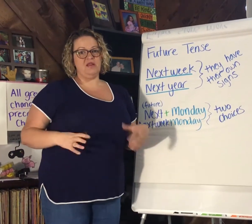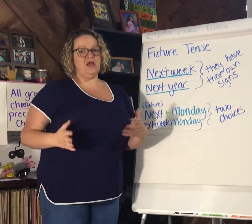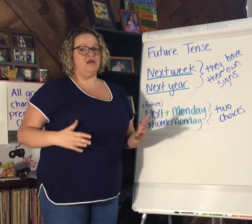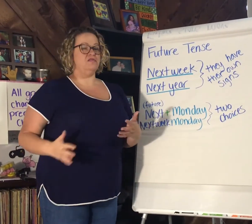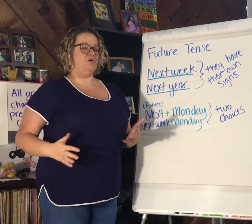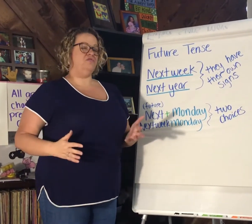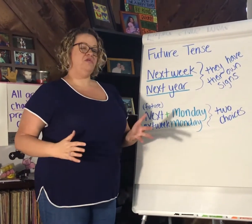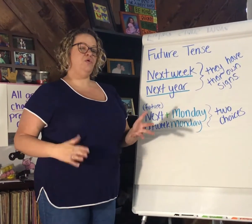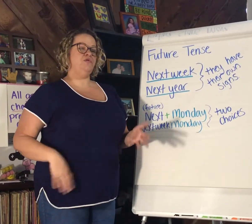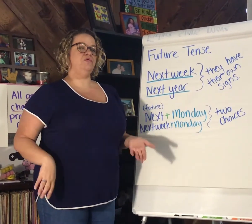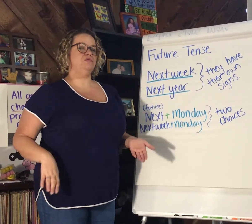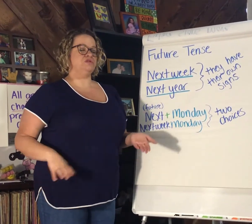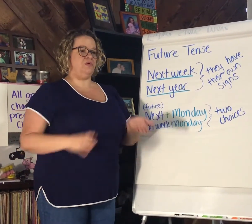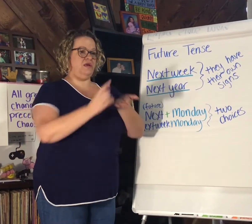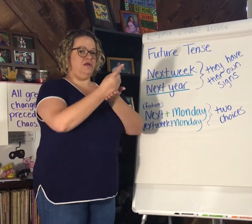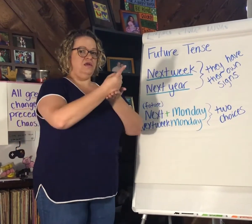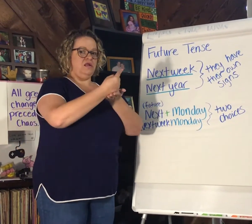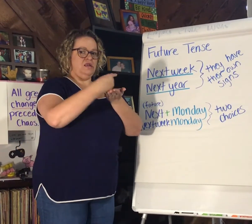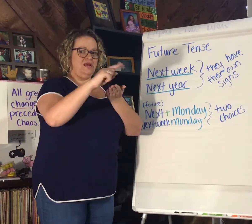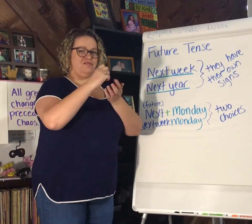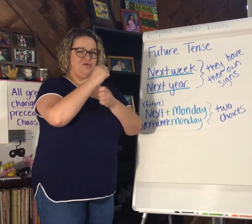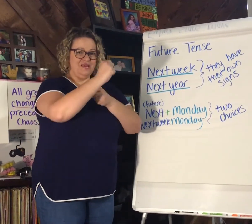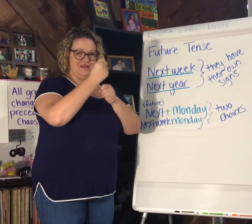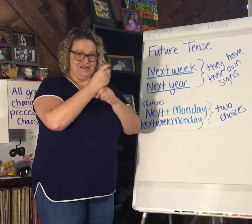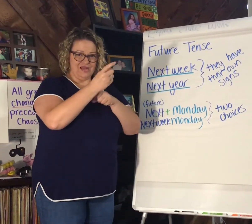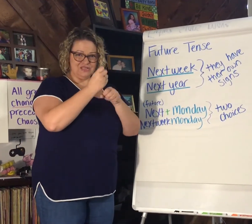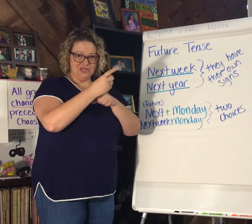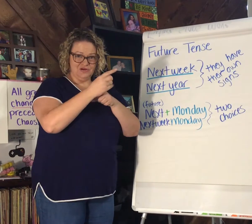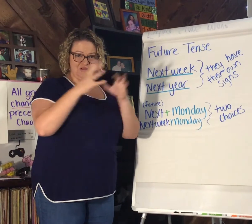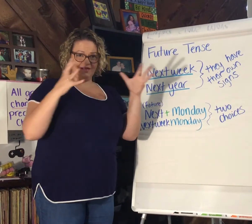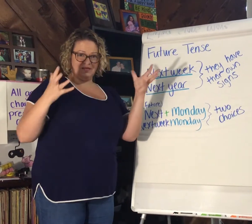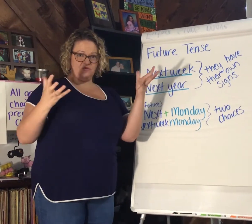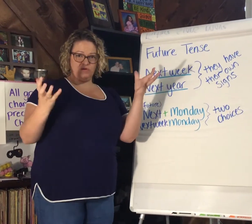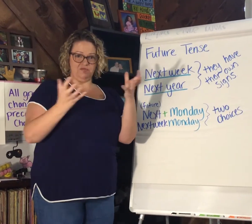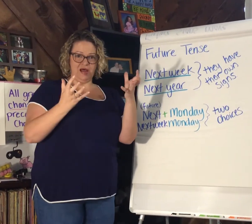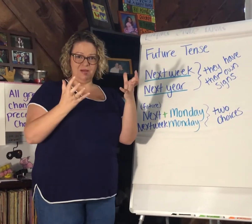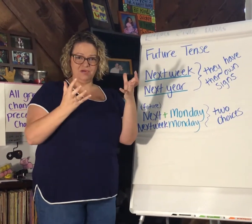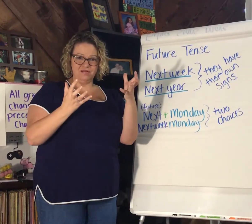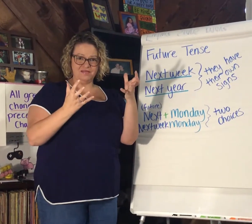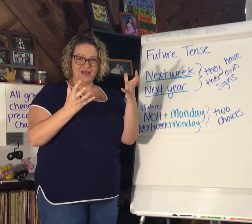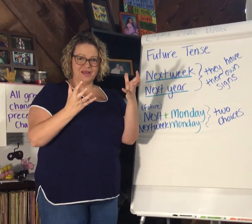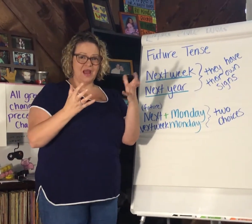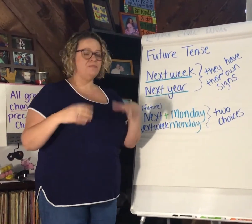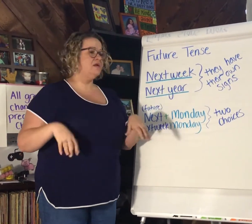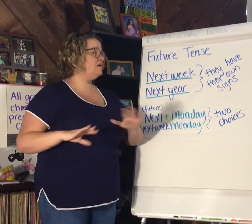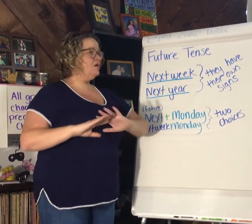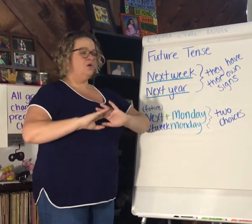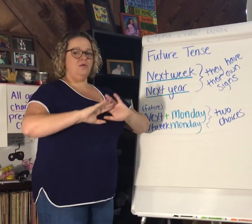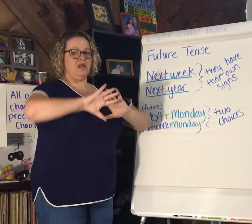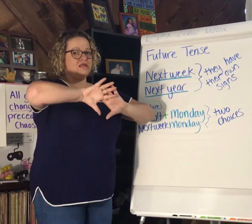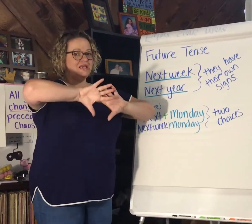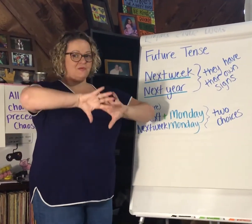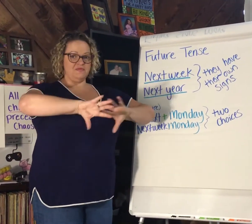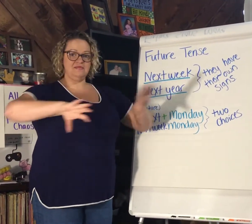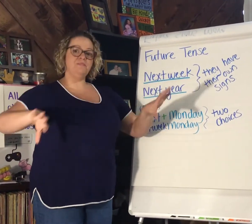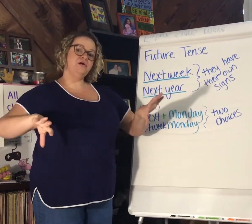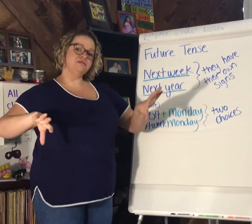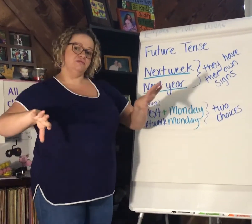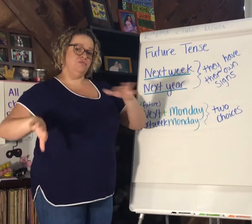I saw a few of you doing next week, next year, like some sort of hybrid sign happening. You gotta keep them separate,